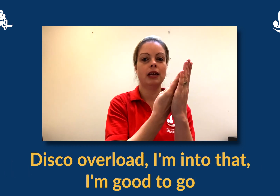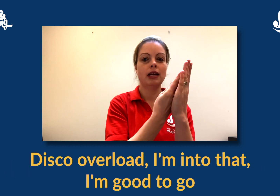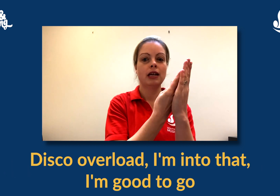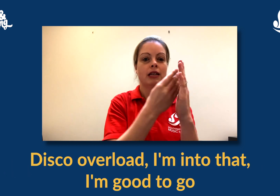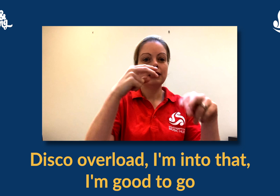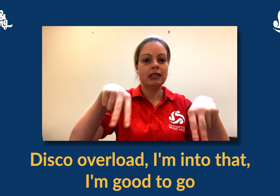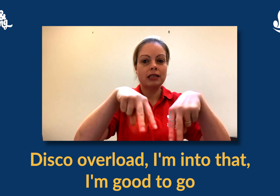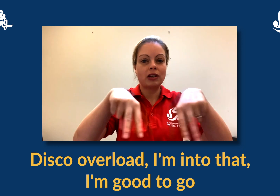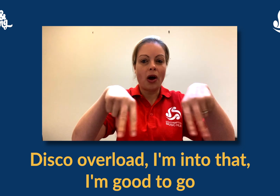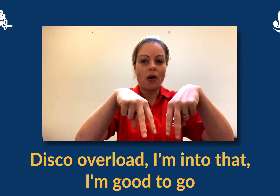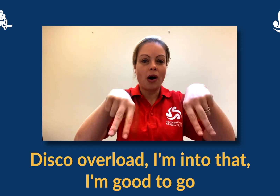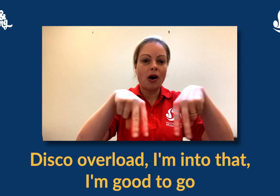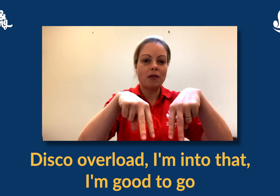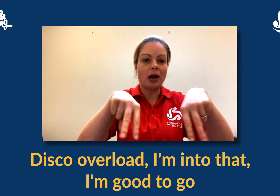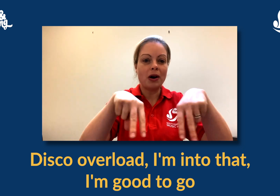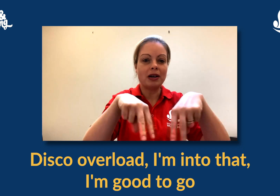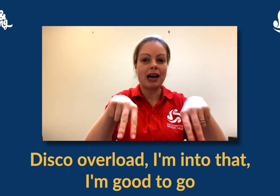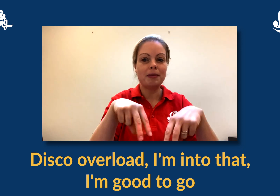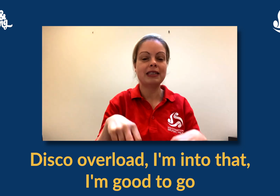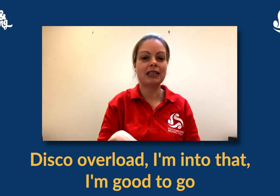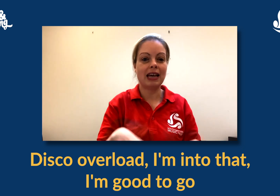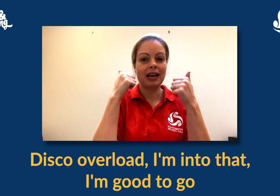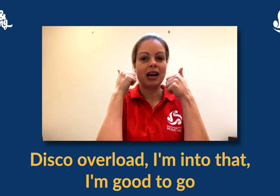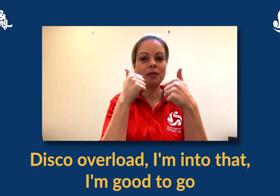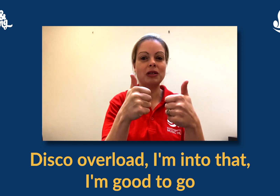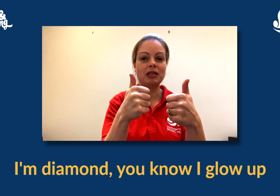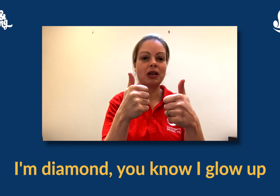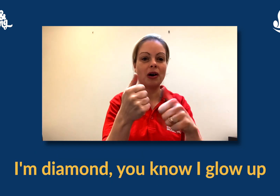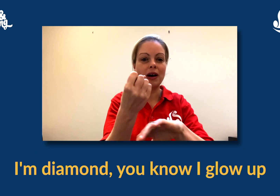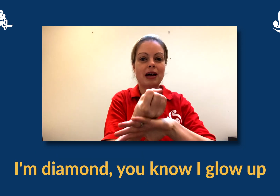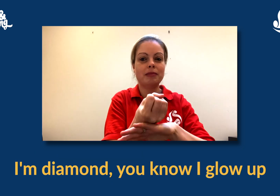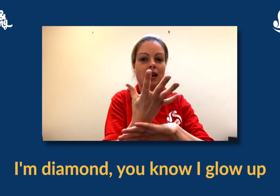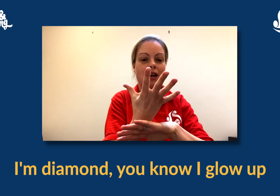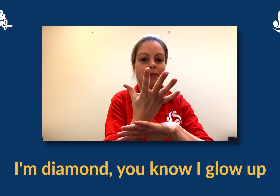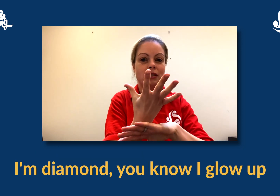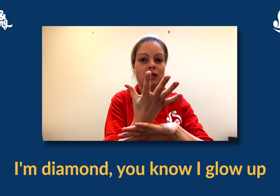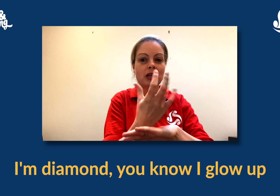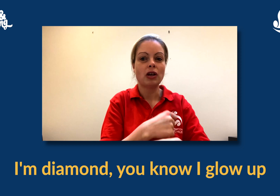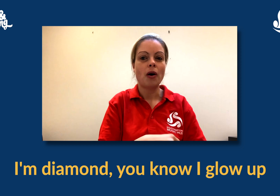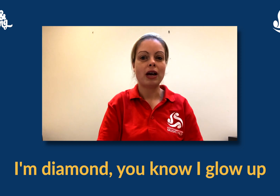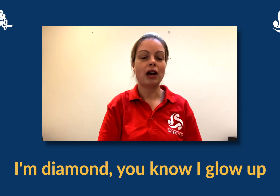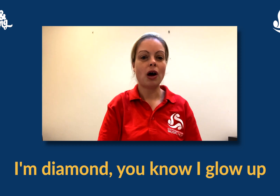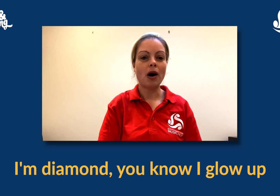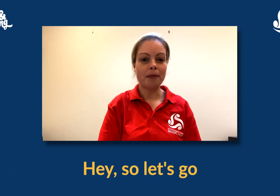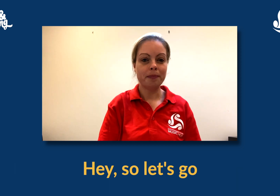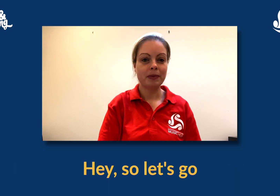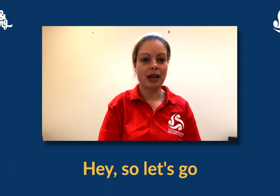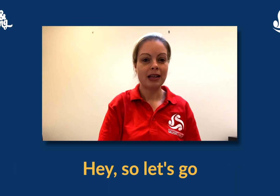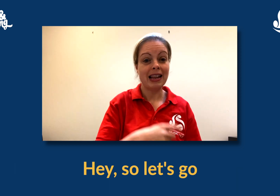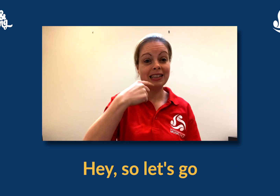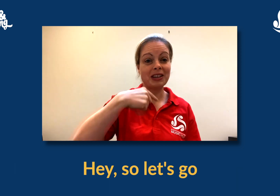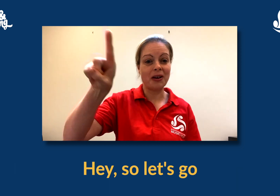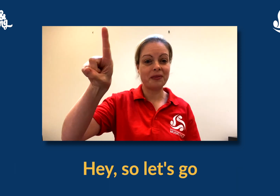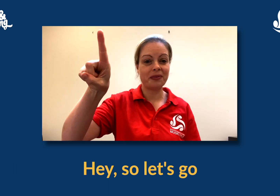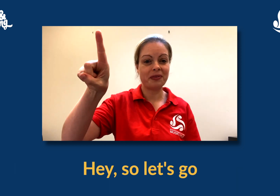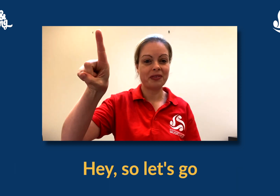money. This go all alone, I'm into that, I'm good to go. I'm diamond, you know I glow up. Hey,